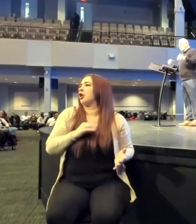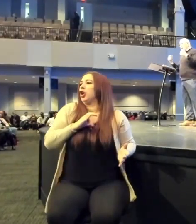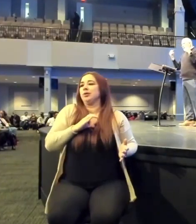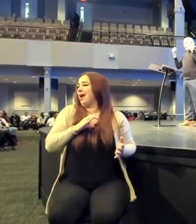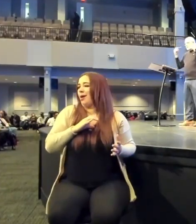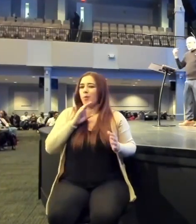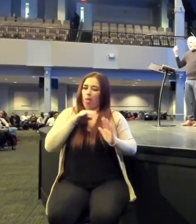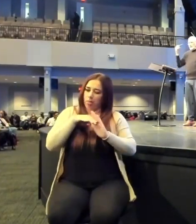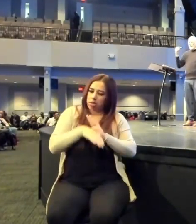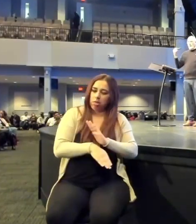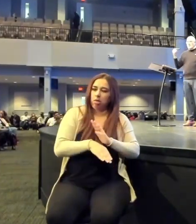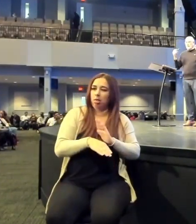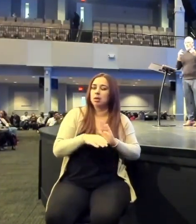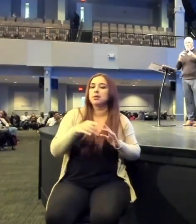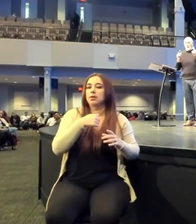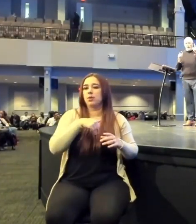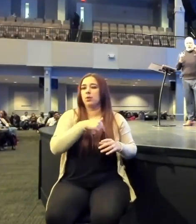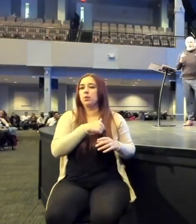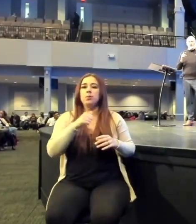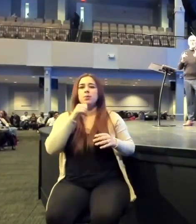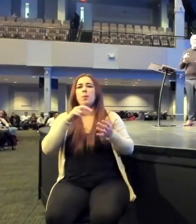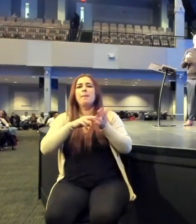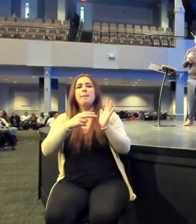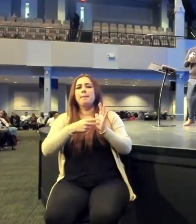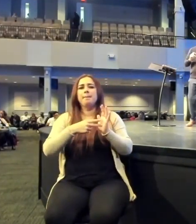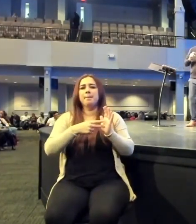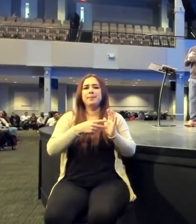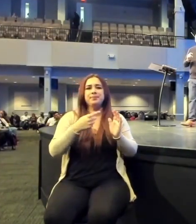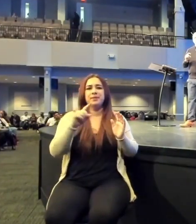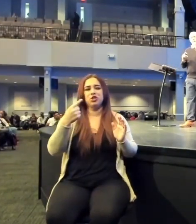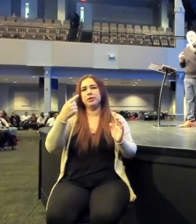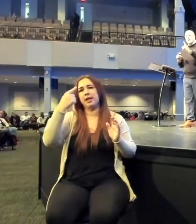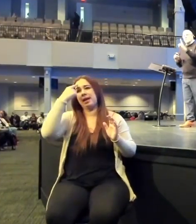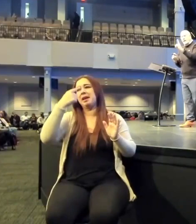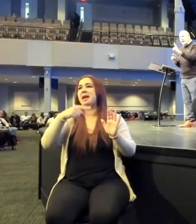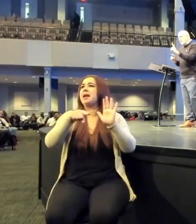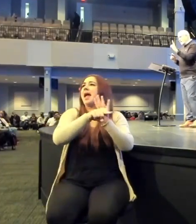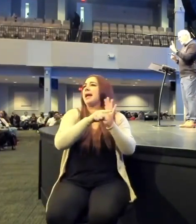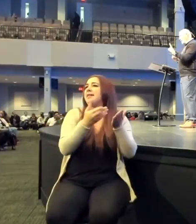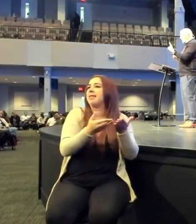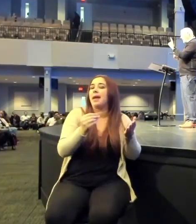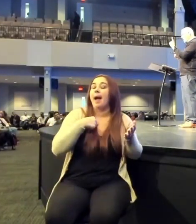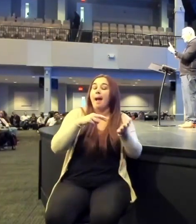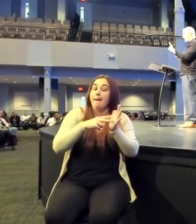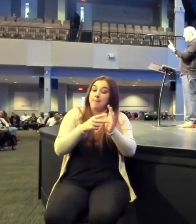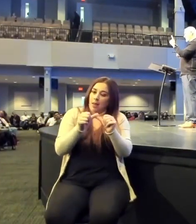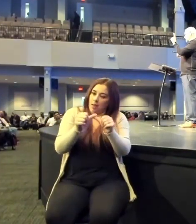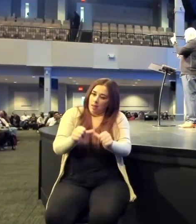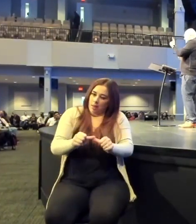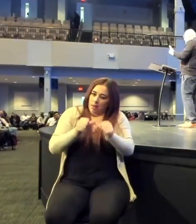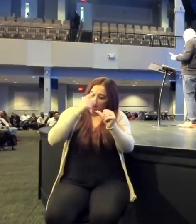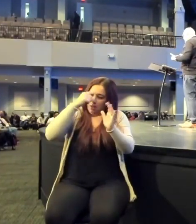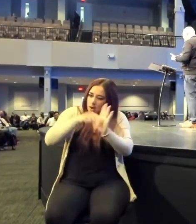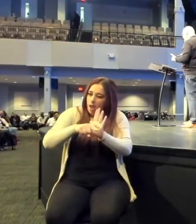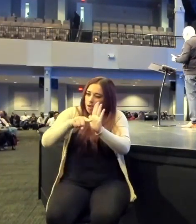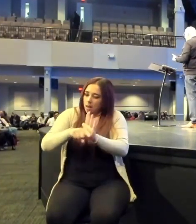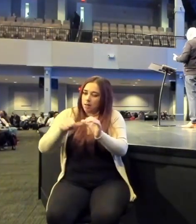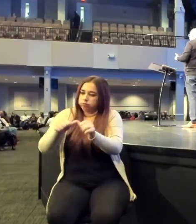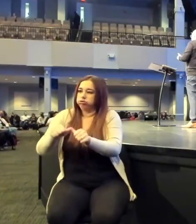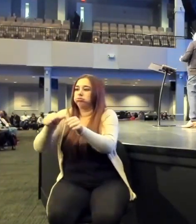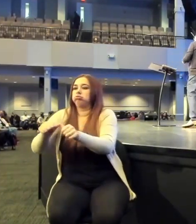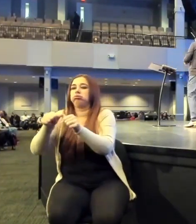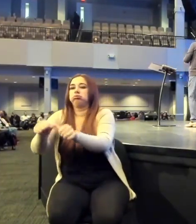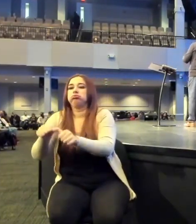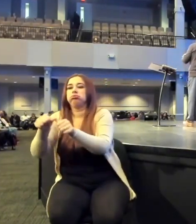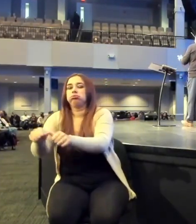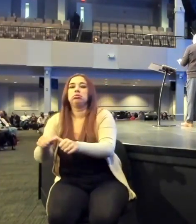And so we get into these negative mindsets. I'm not talking about a negative thought. I'm talking about a negative pattern of thought. One thought produces another negative thought.